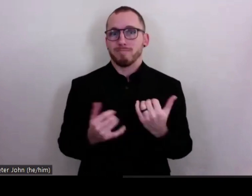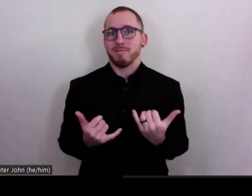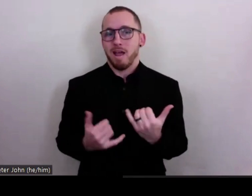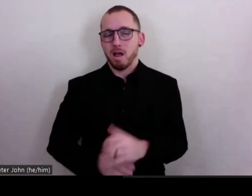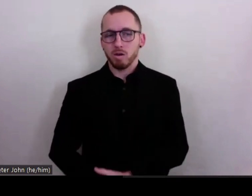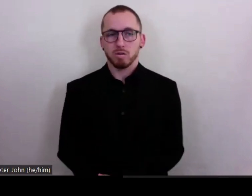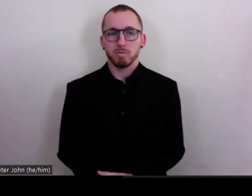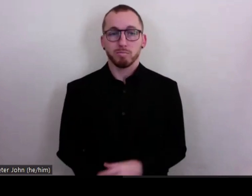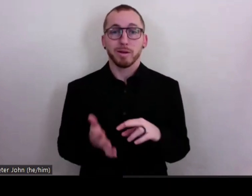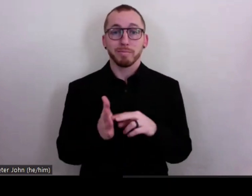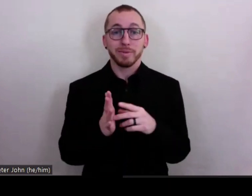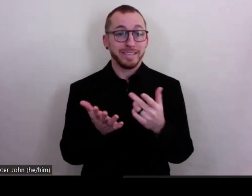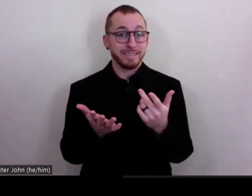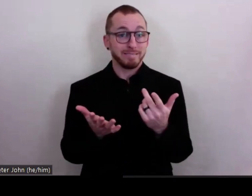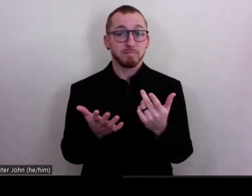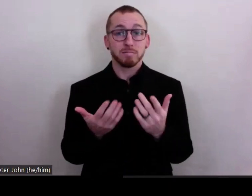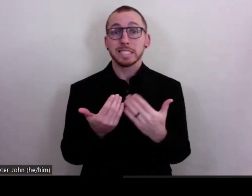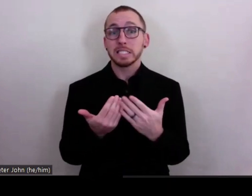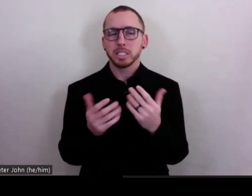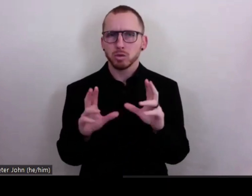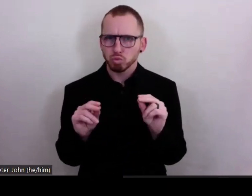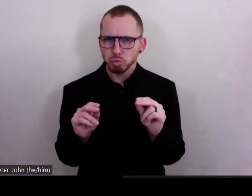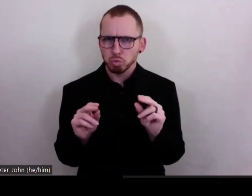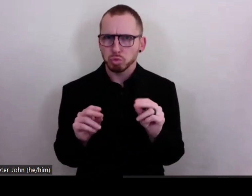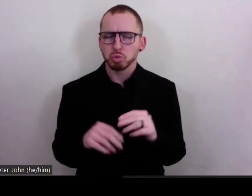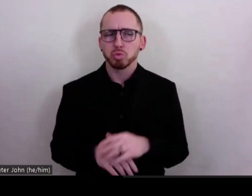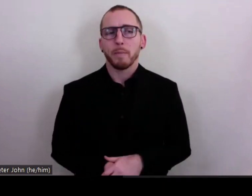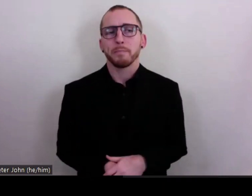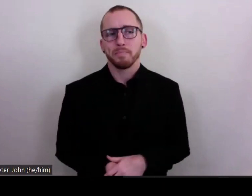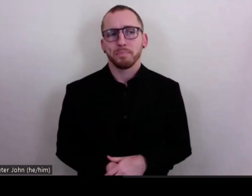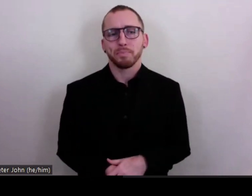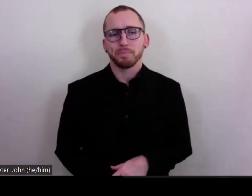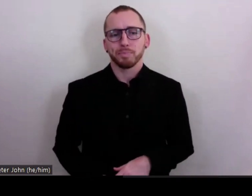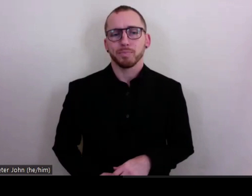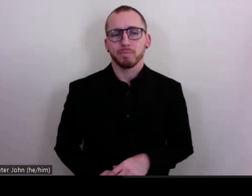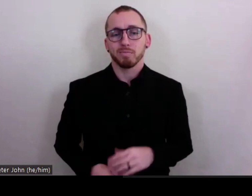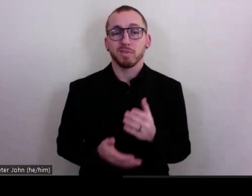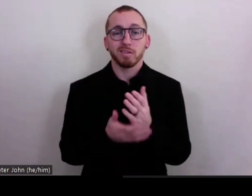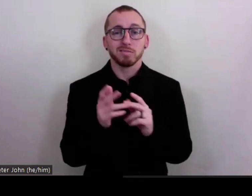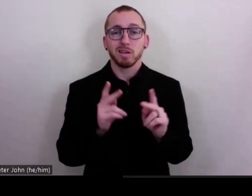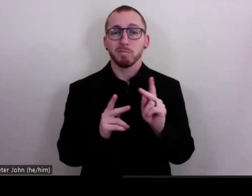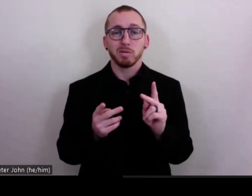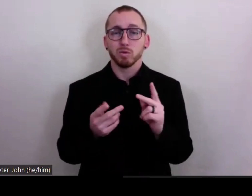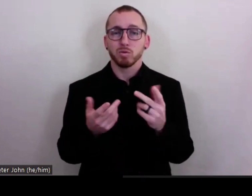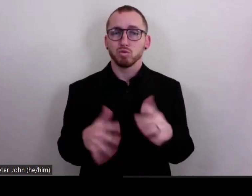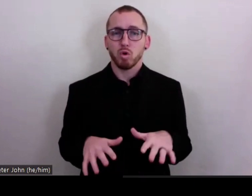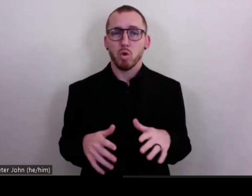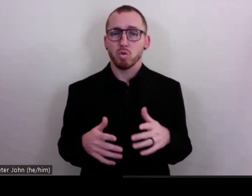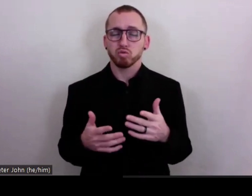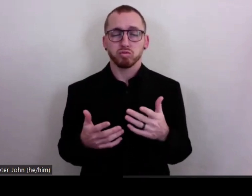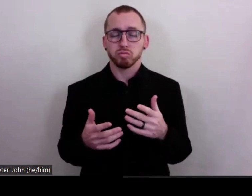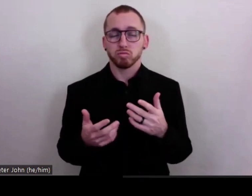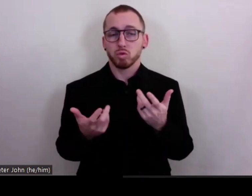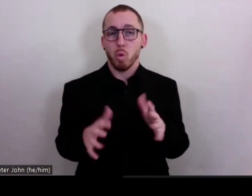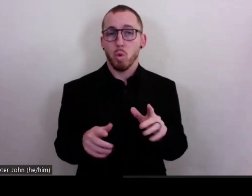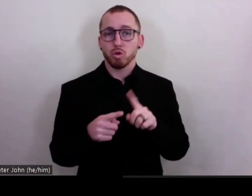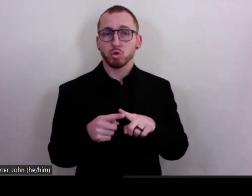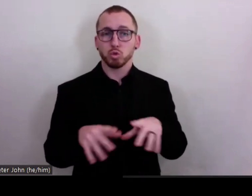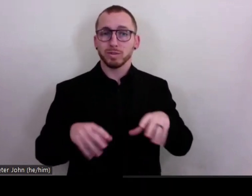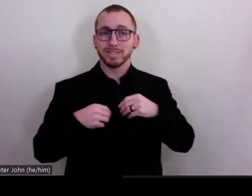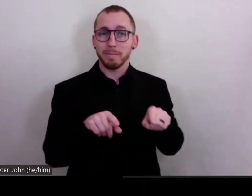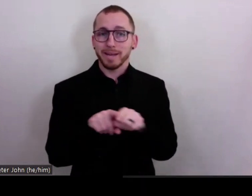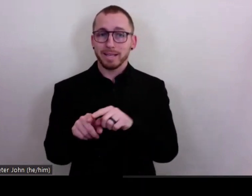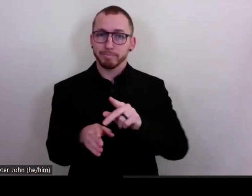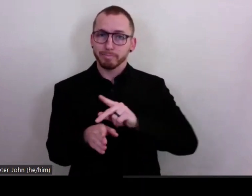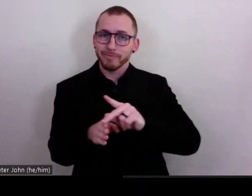not difficult sometimes where folks do not want to take me seriously, that they think that I am not professional because